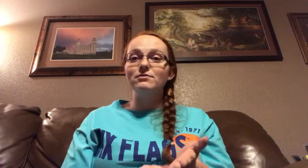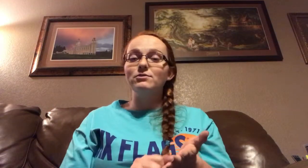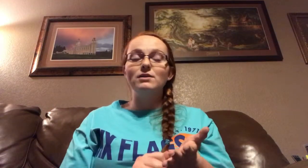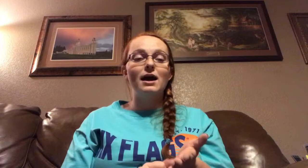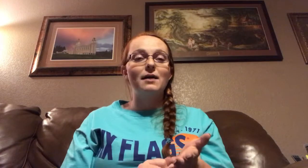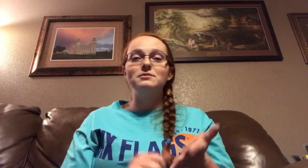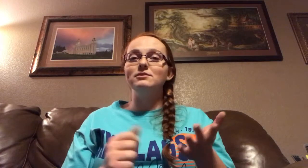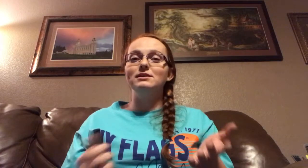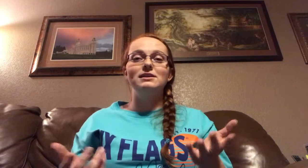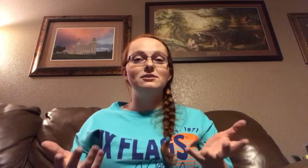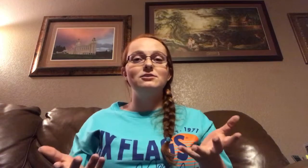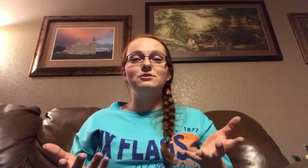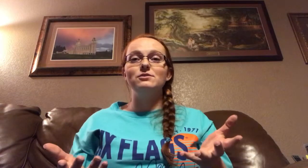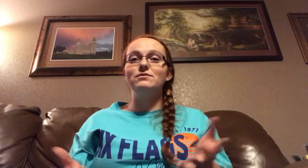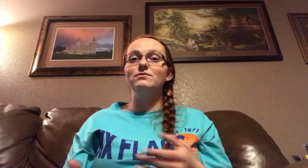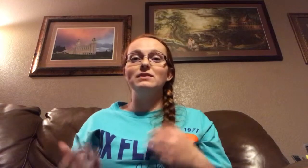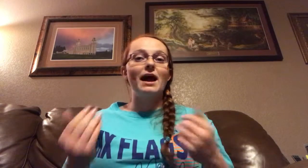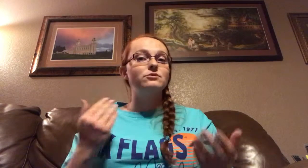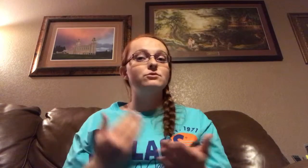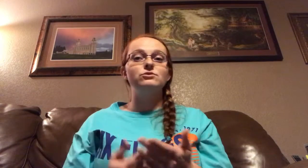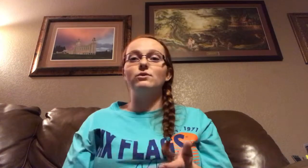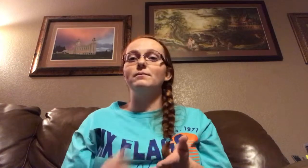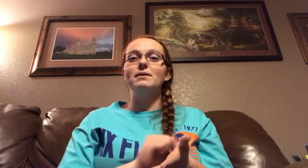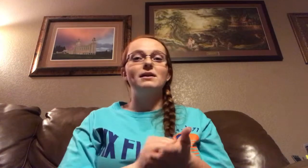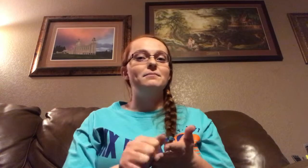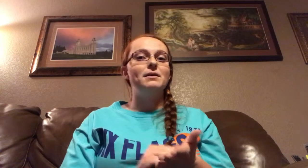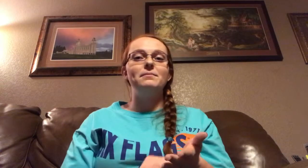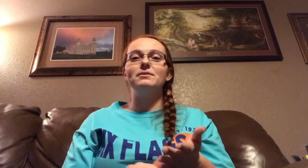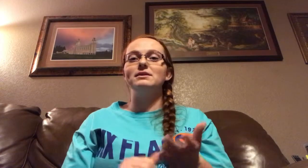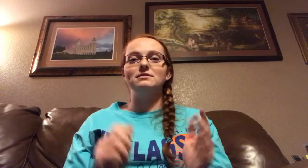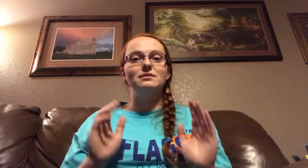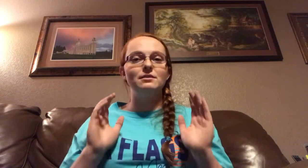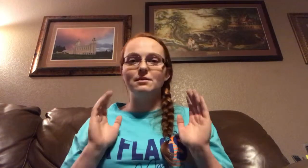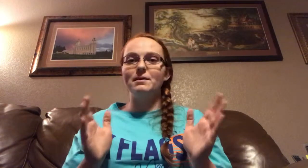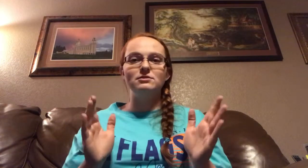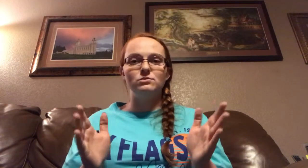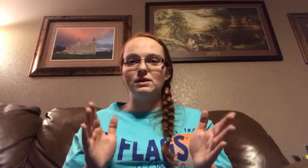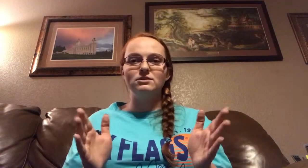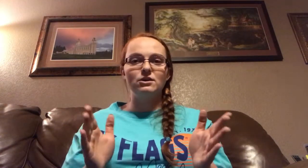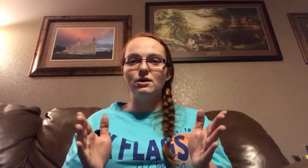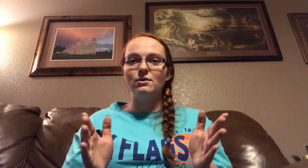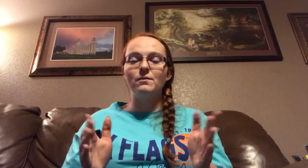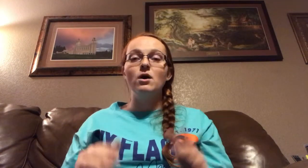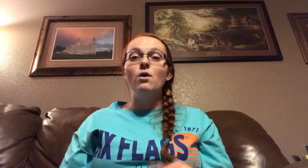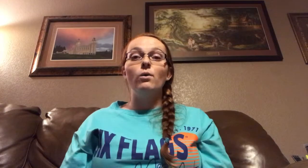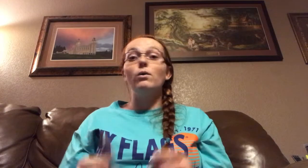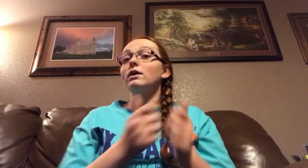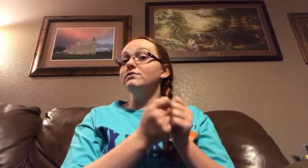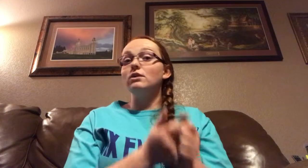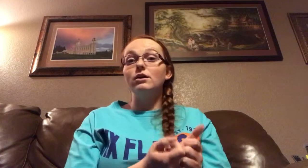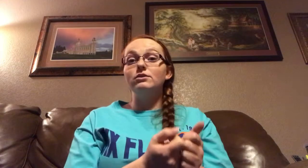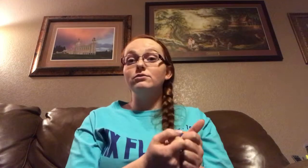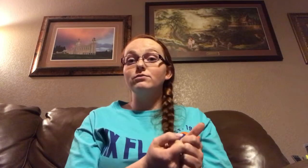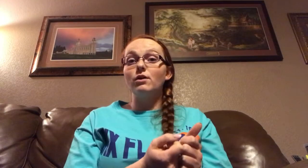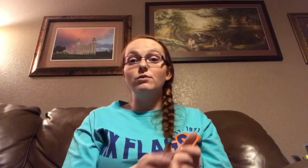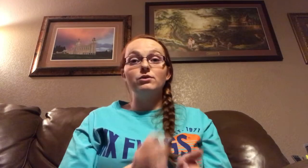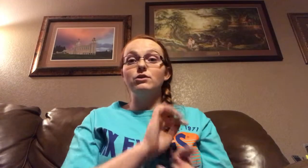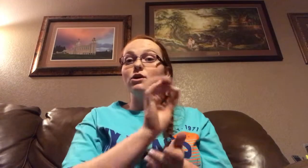you absolutely need to. If last resort, pen and paper is the best way to go. Or even on your phone, you can go to